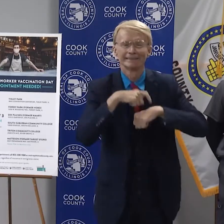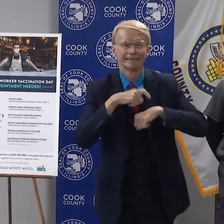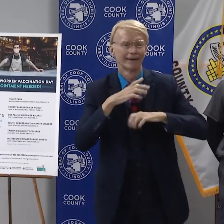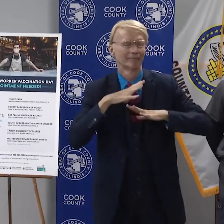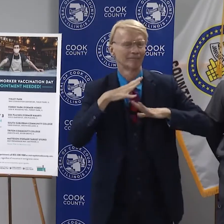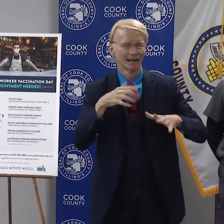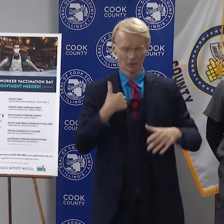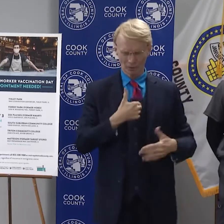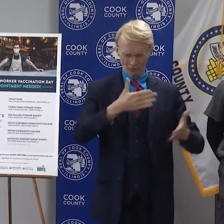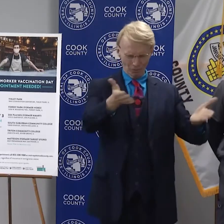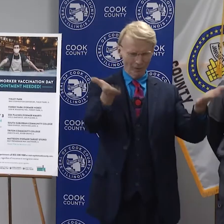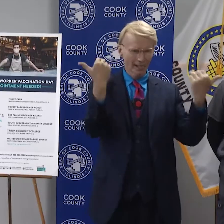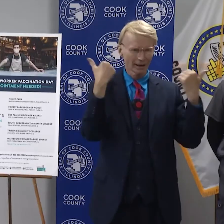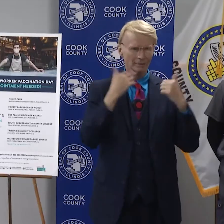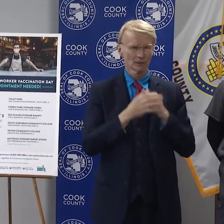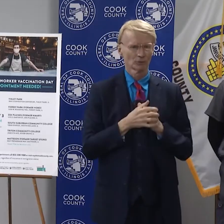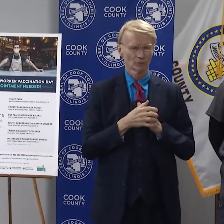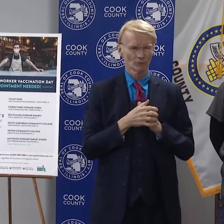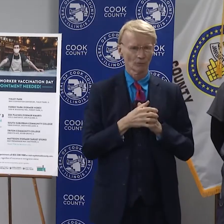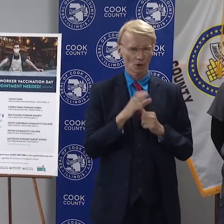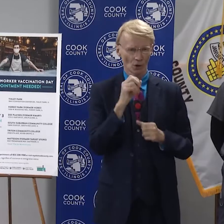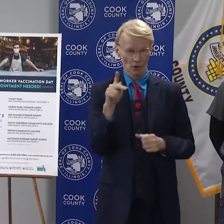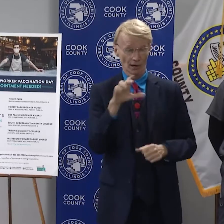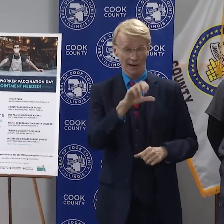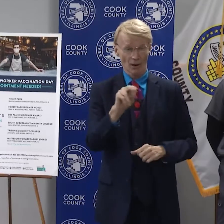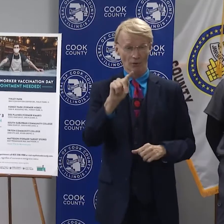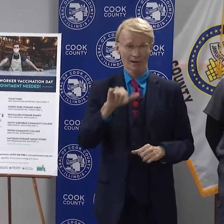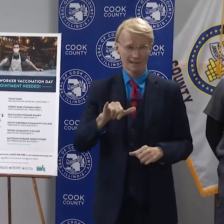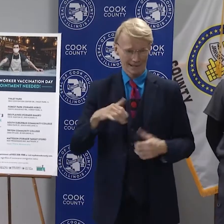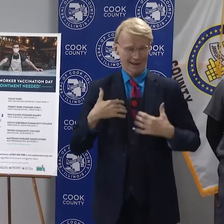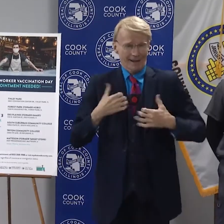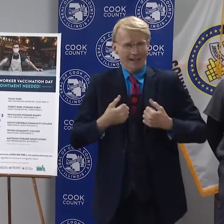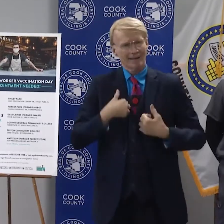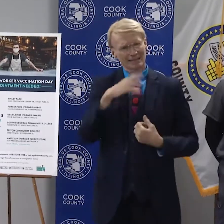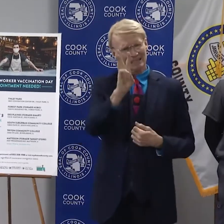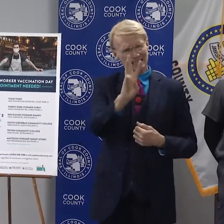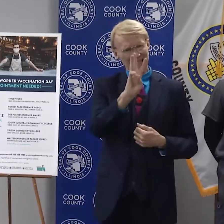here and we welcome you. Cook County Health operates six mass